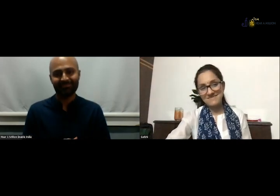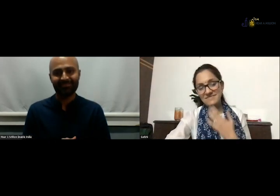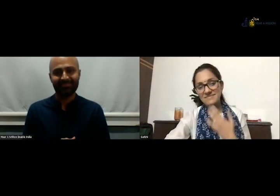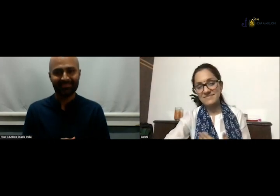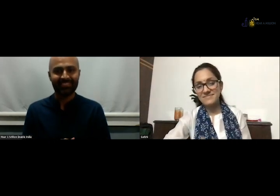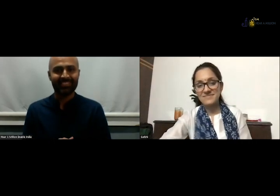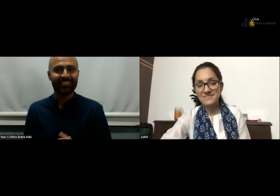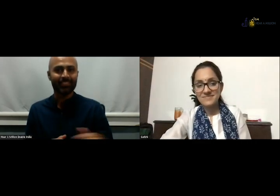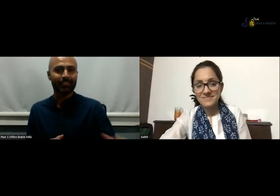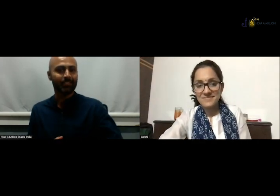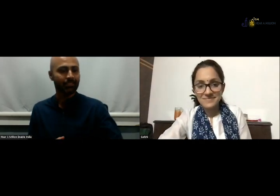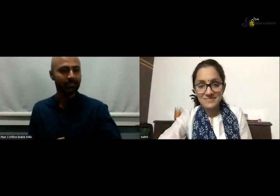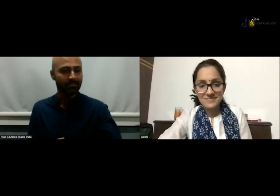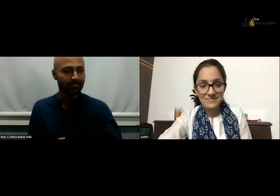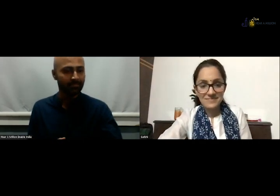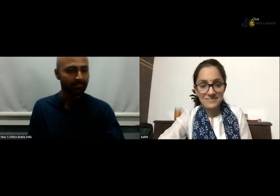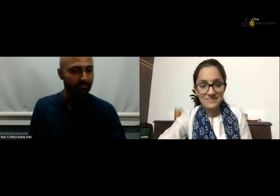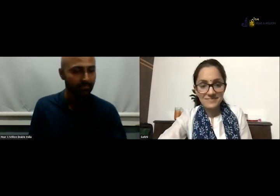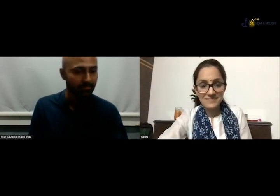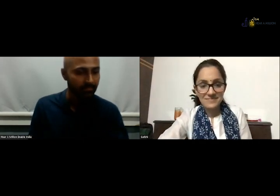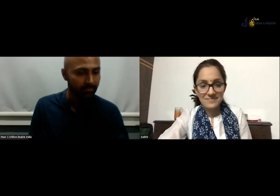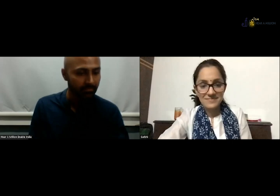harsh, reality.